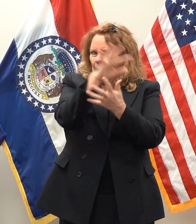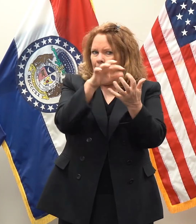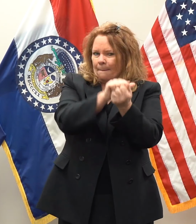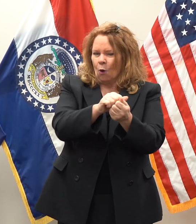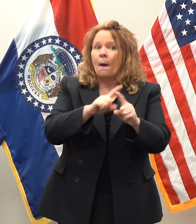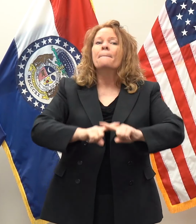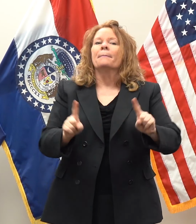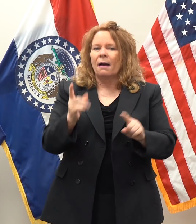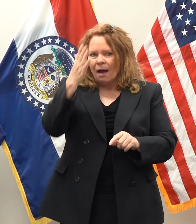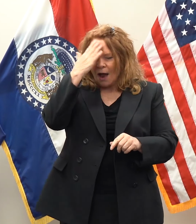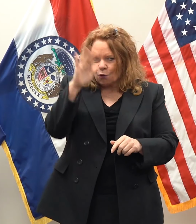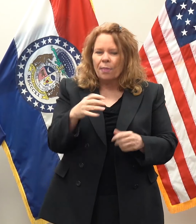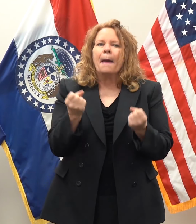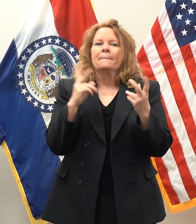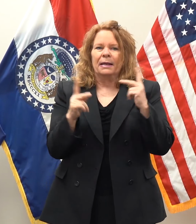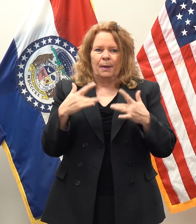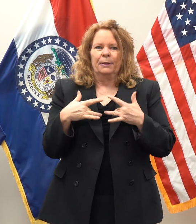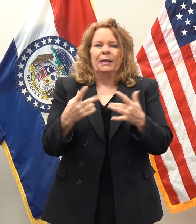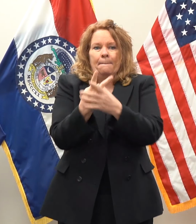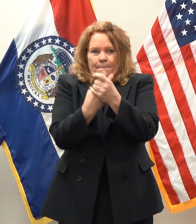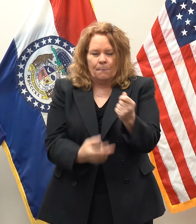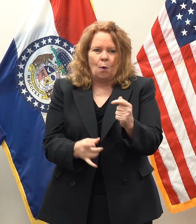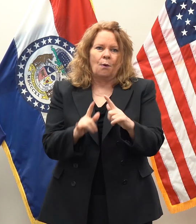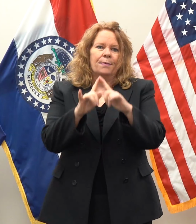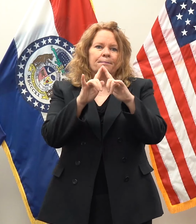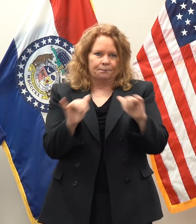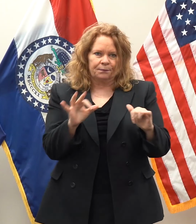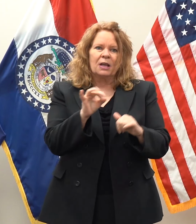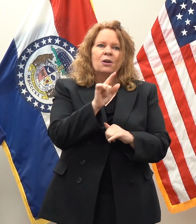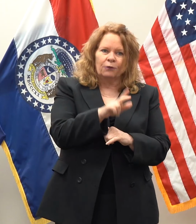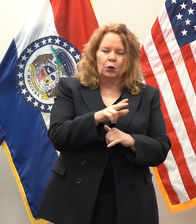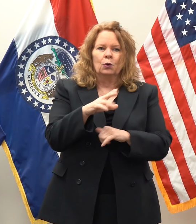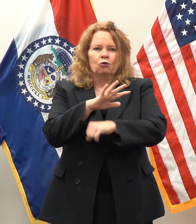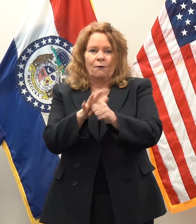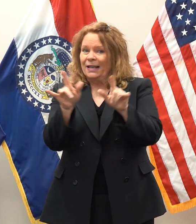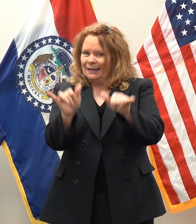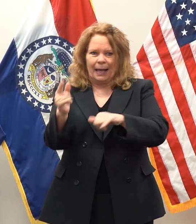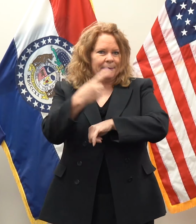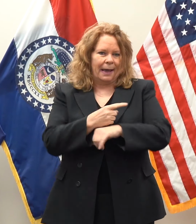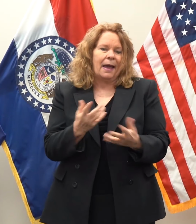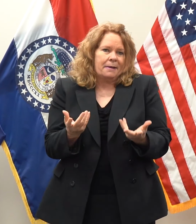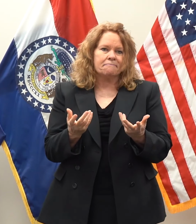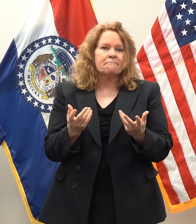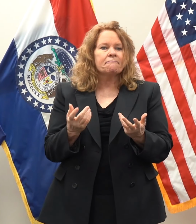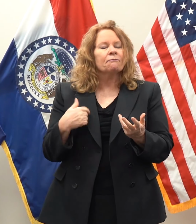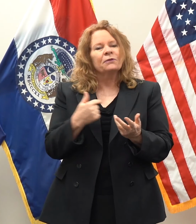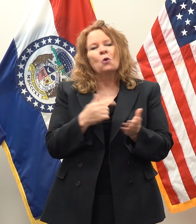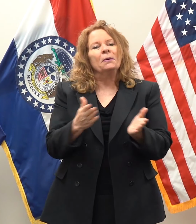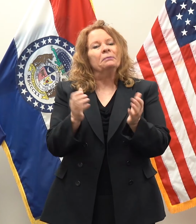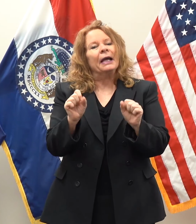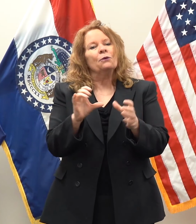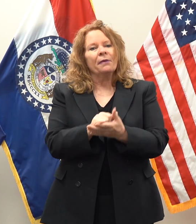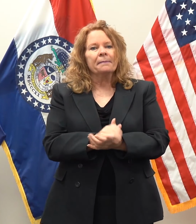know that it's common to get a flu shot and a COVID shot at the same day, and we certainly can do